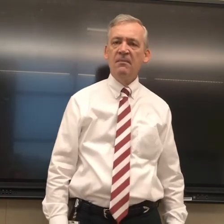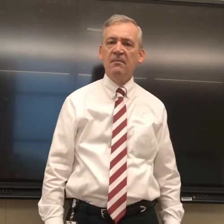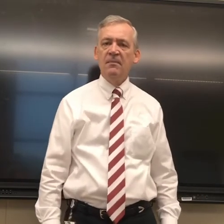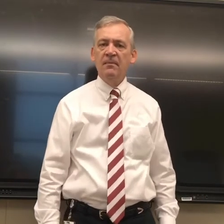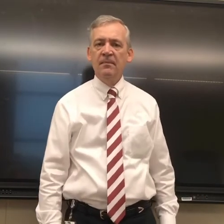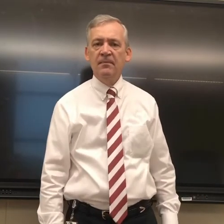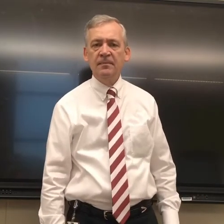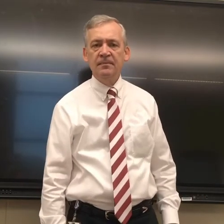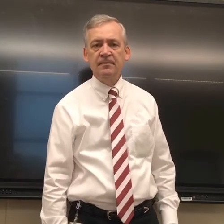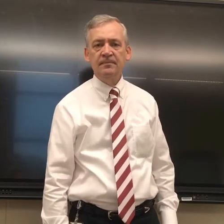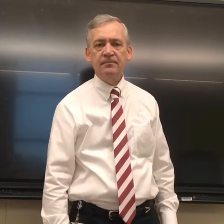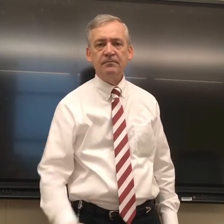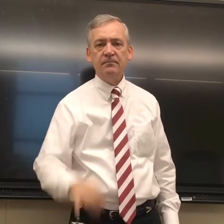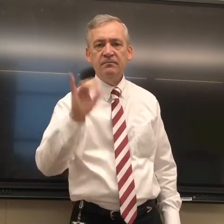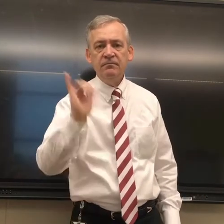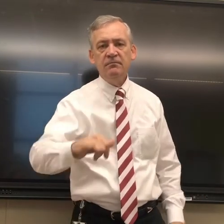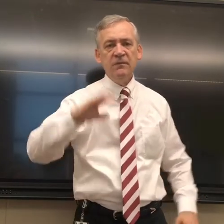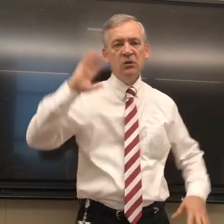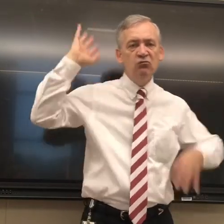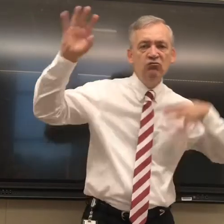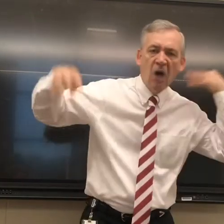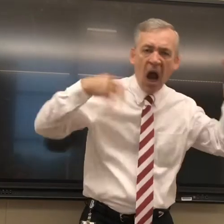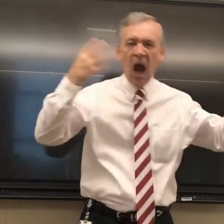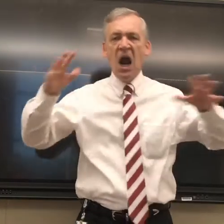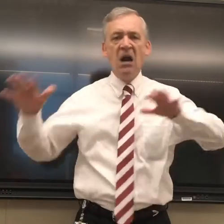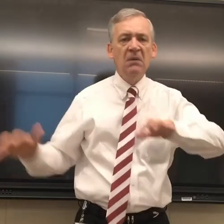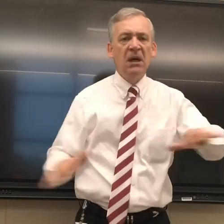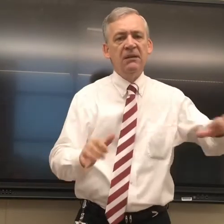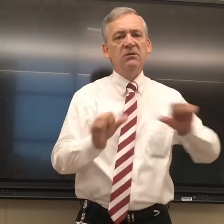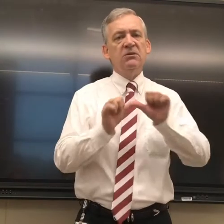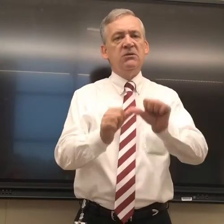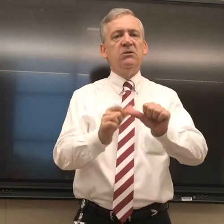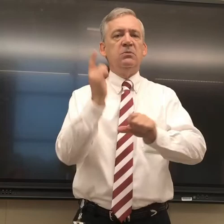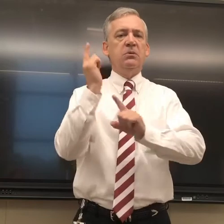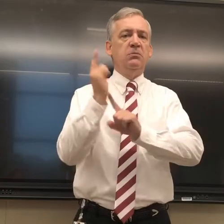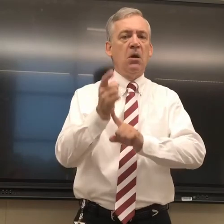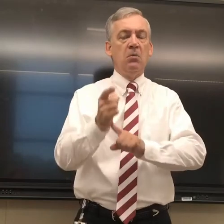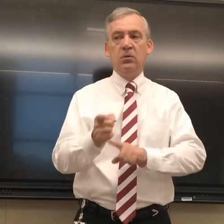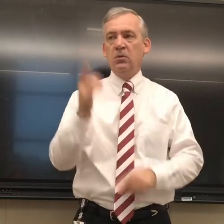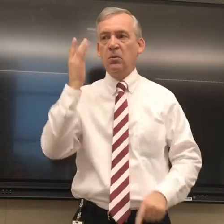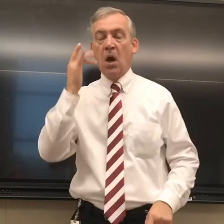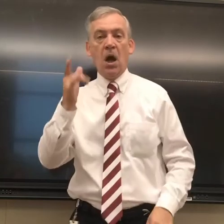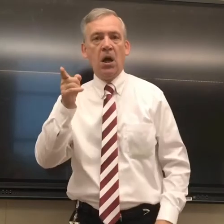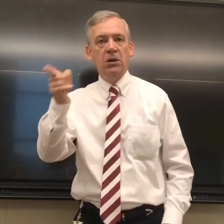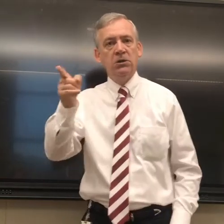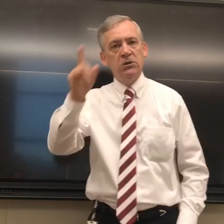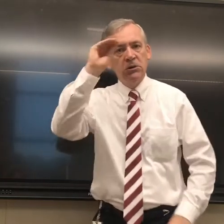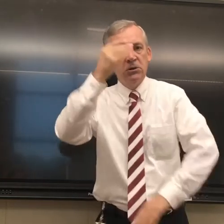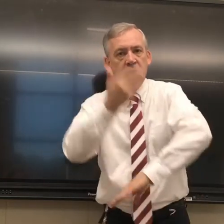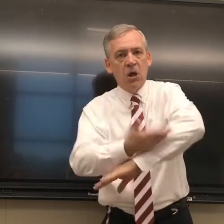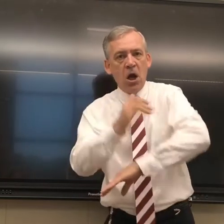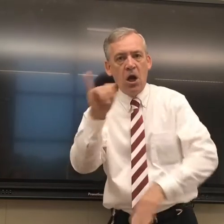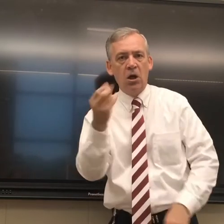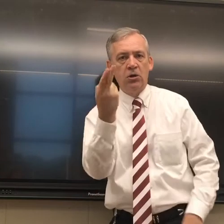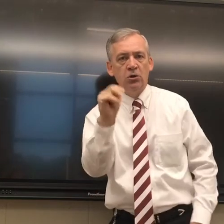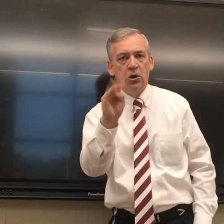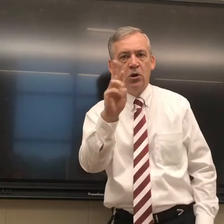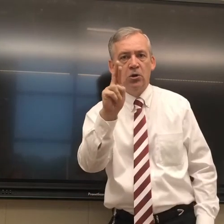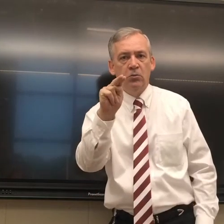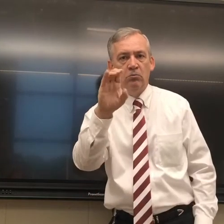The madness lasted only a moment, for John Burke, startled at last, lurched out of his chair, and we